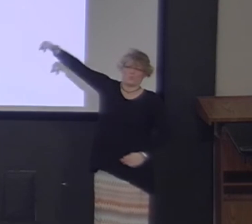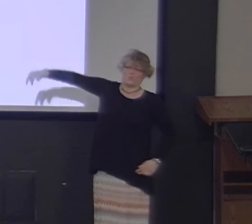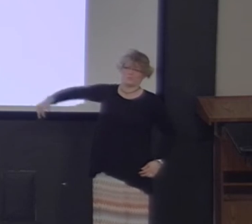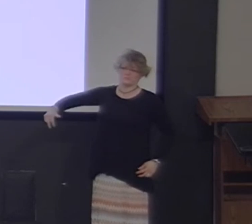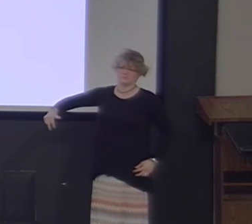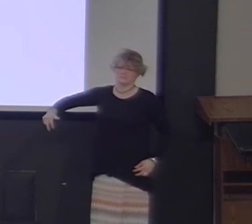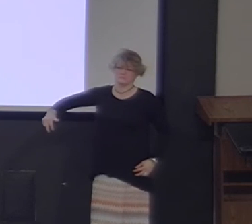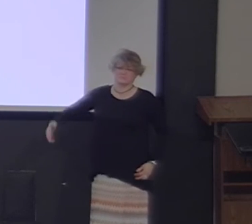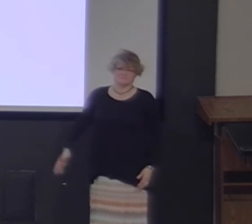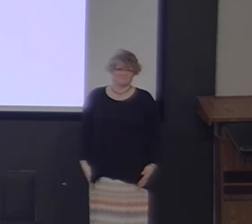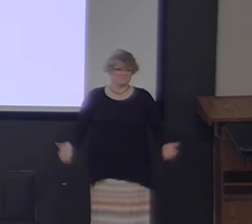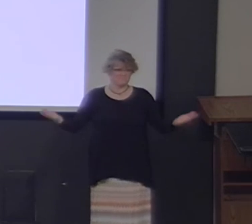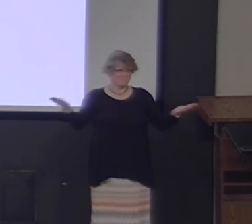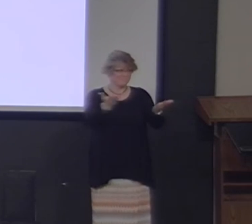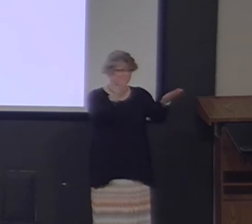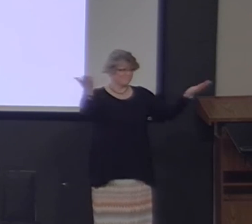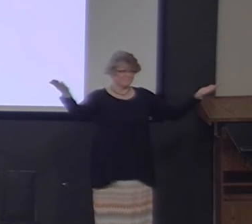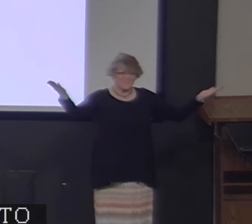down to the front.